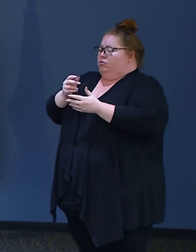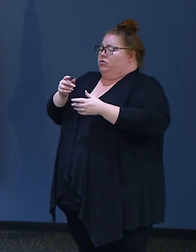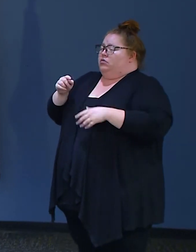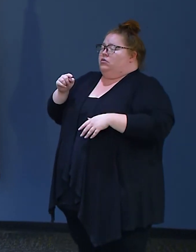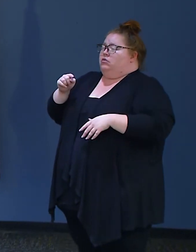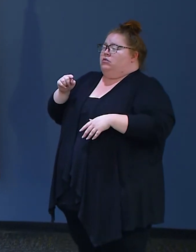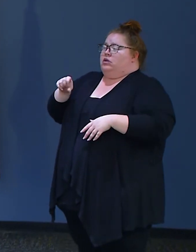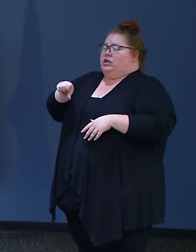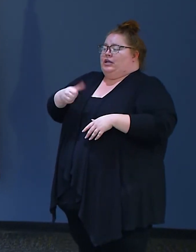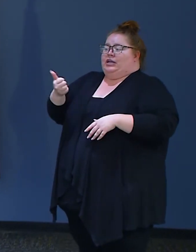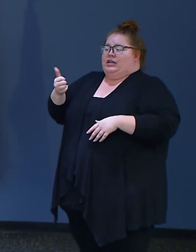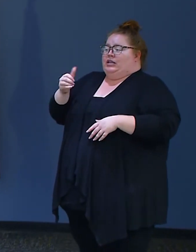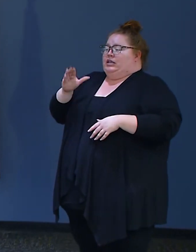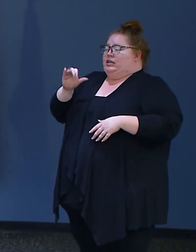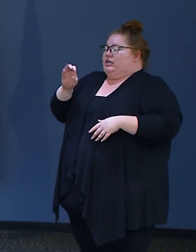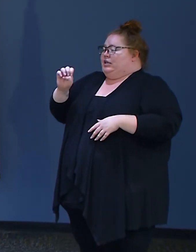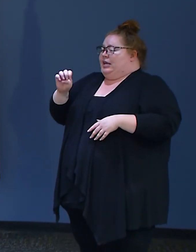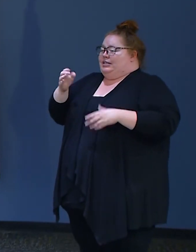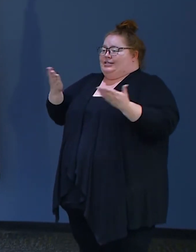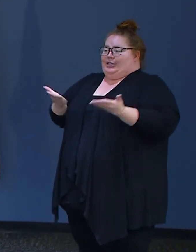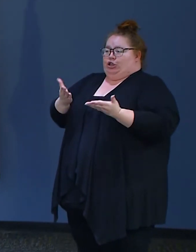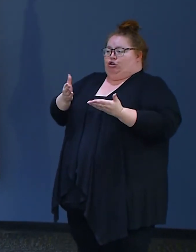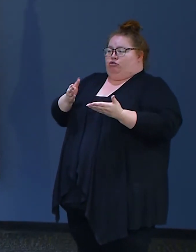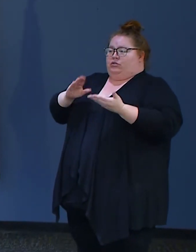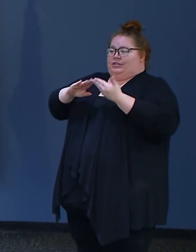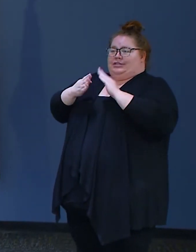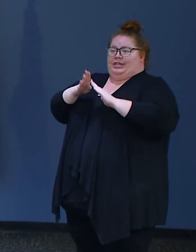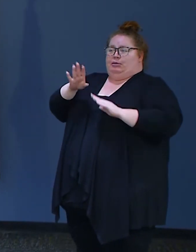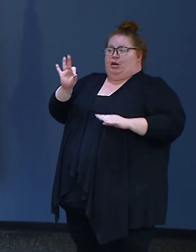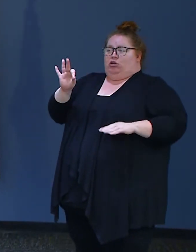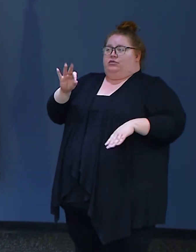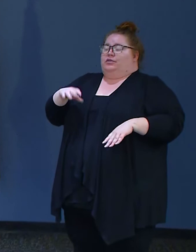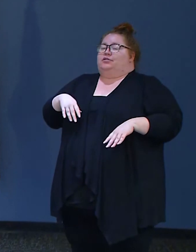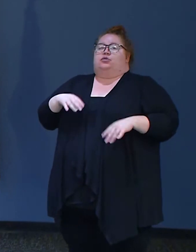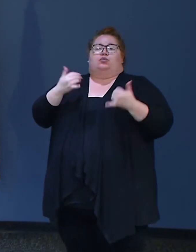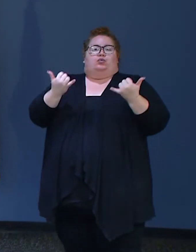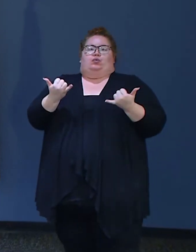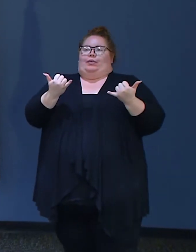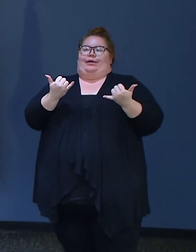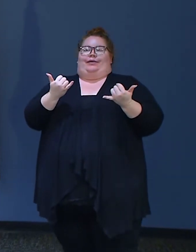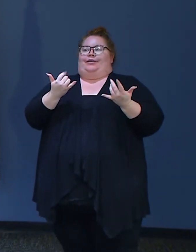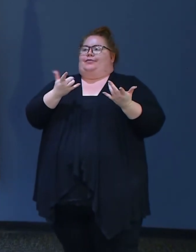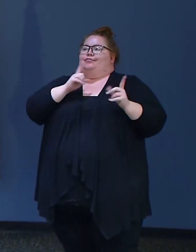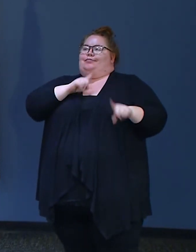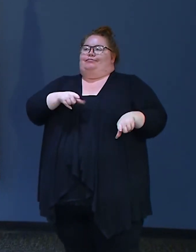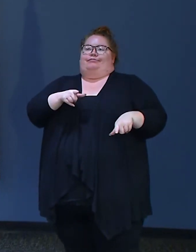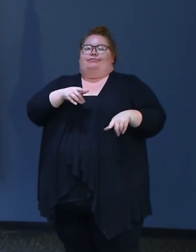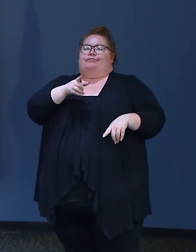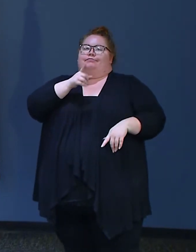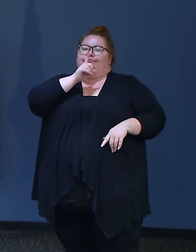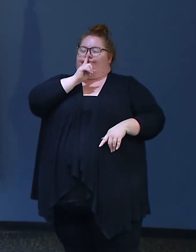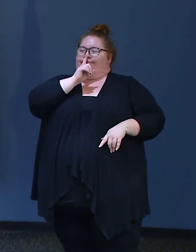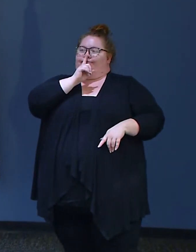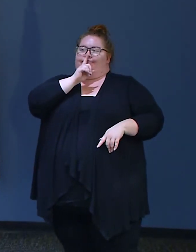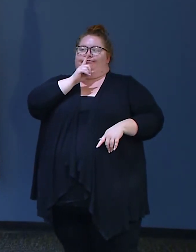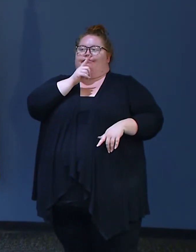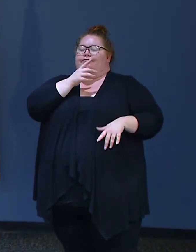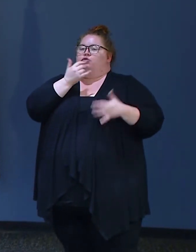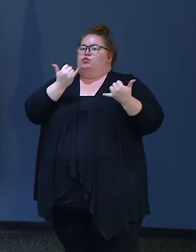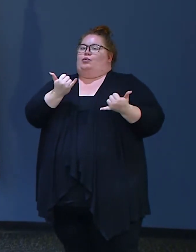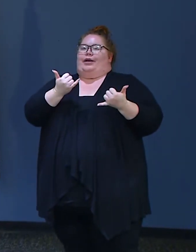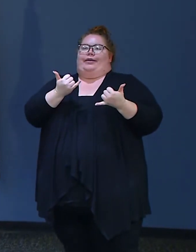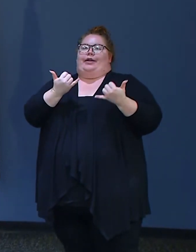cases in the city of Bakersfield? Today I'm not able to answer that question. Under the current guidelines we've been